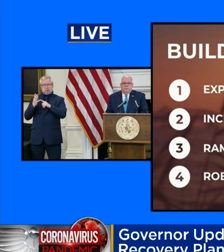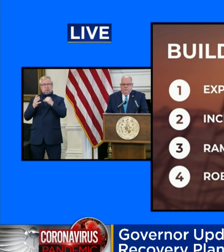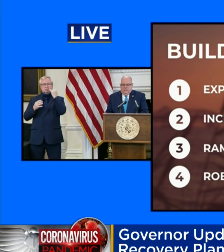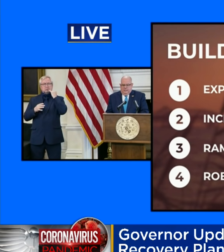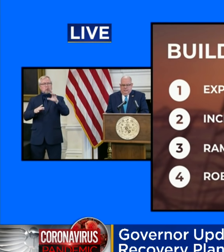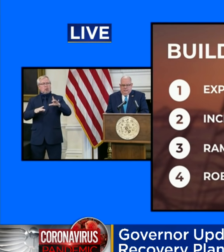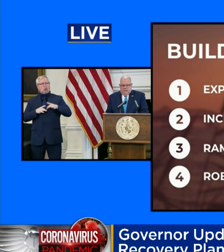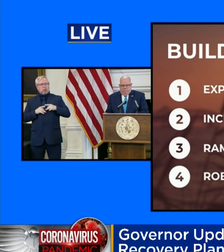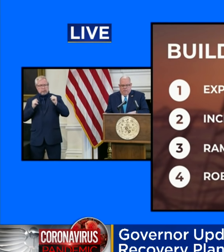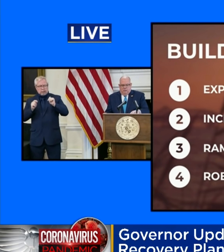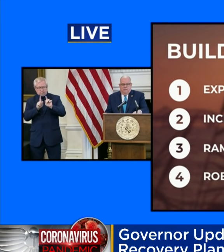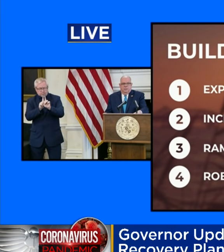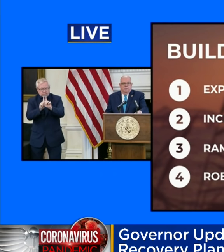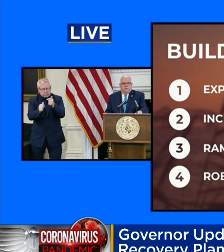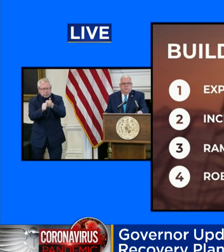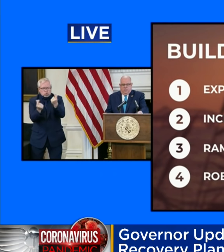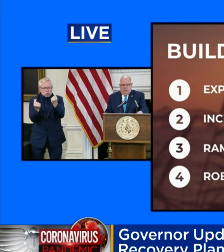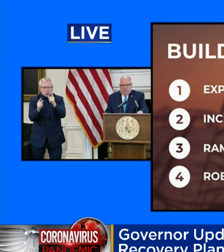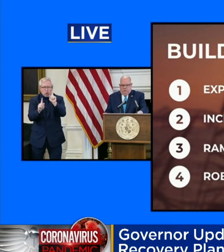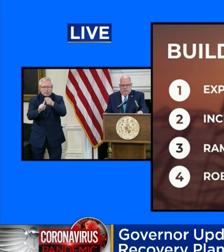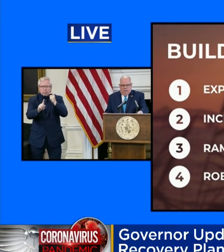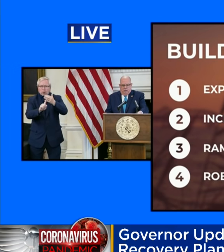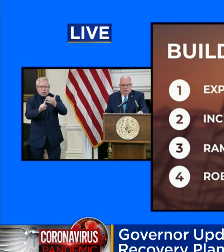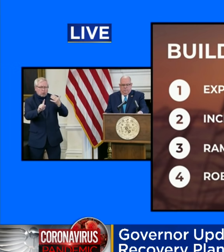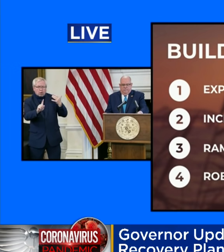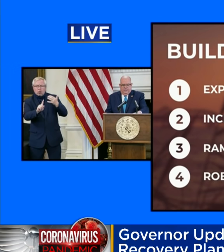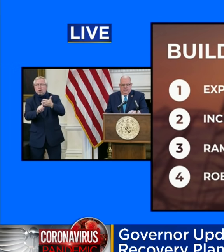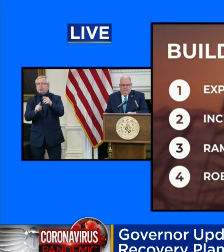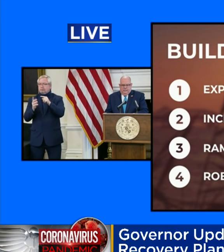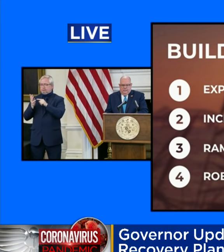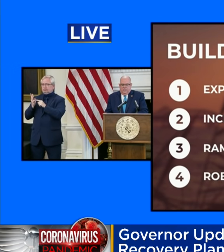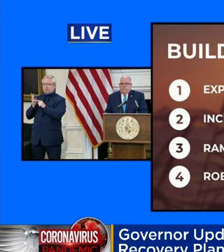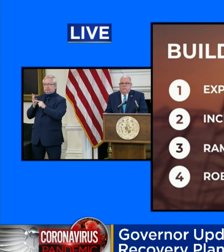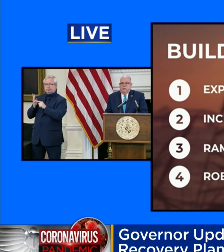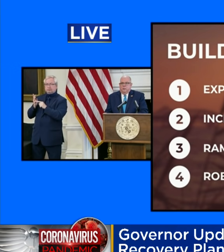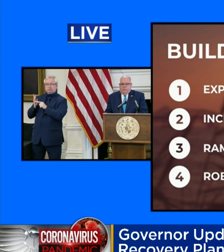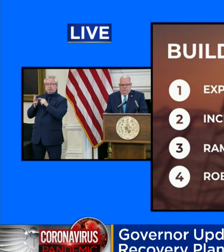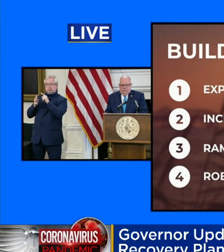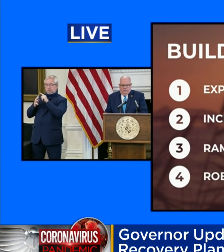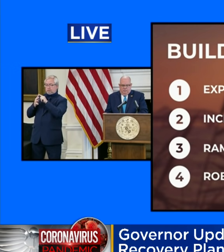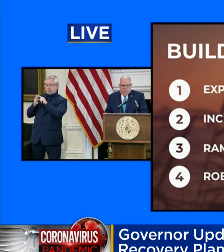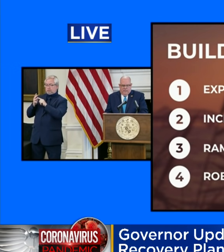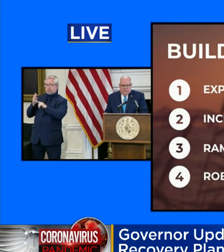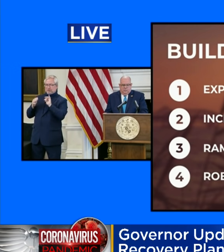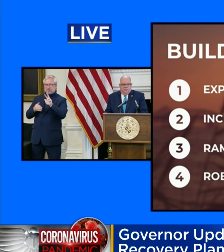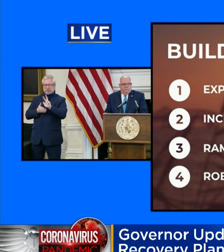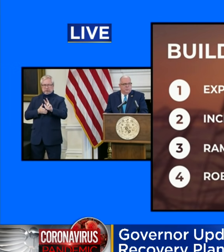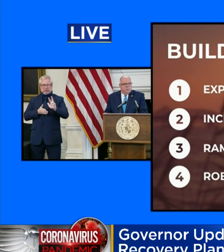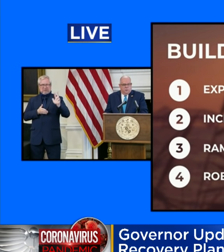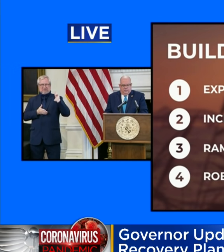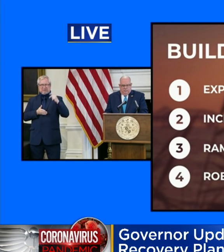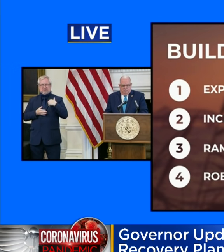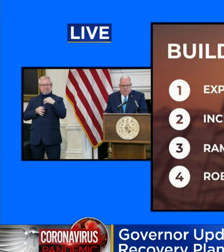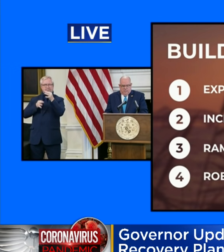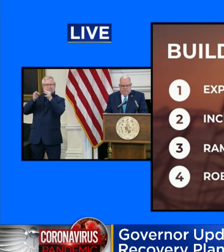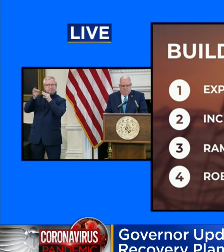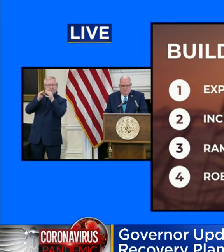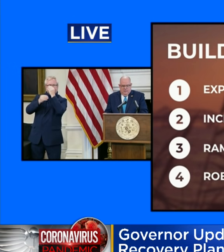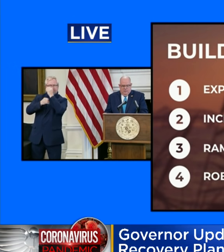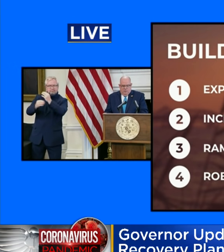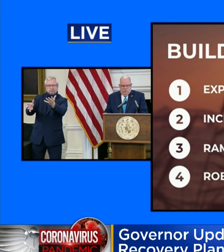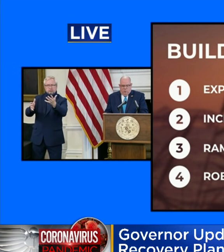ago that if Marylanders continued staying home and continued practicing physical